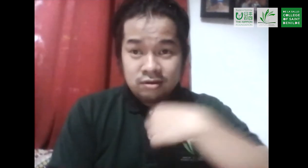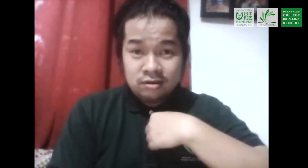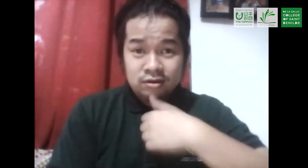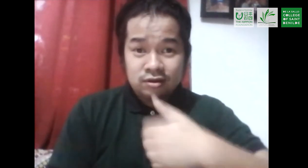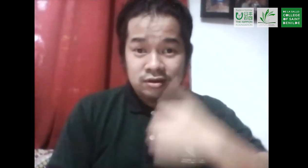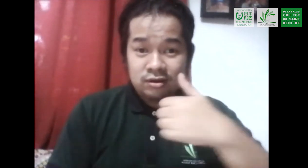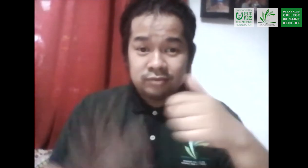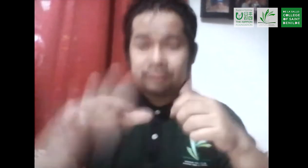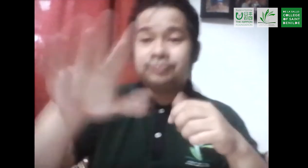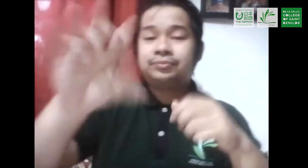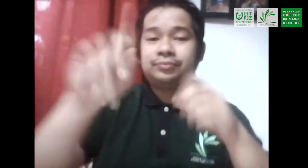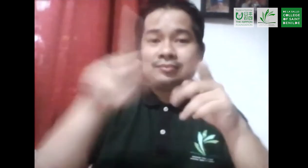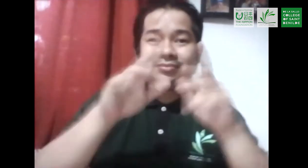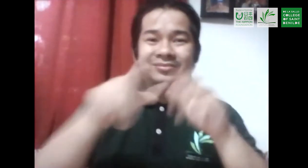Marvin? Yes? Okay, yeah.